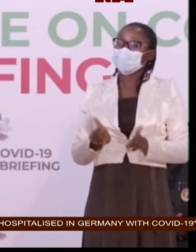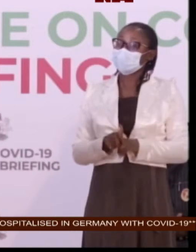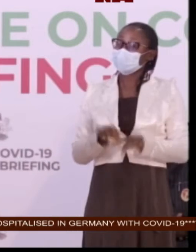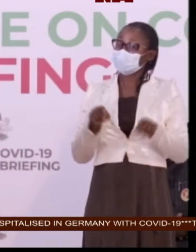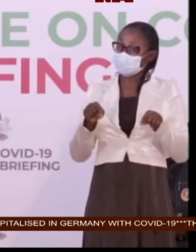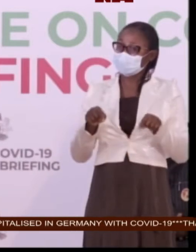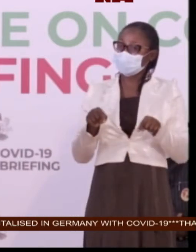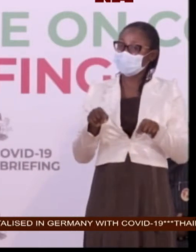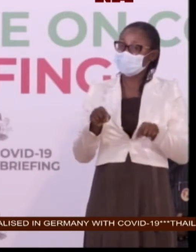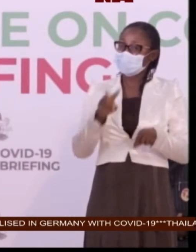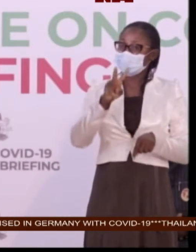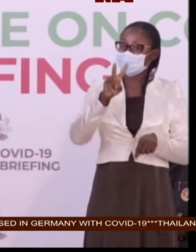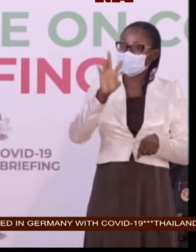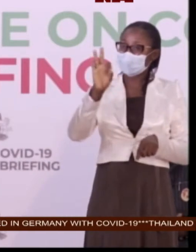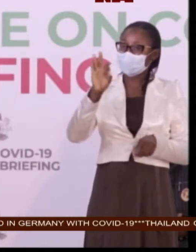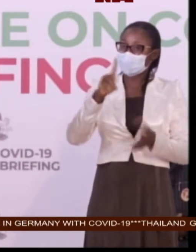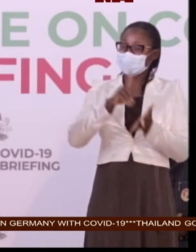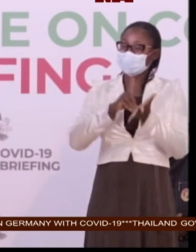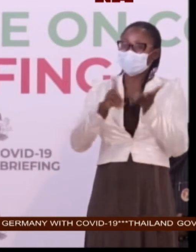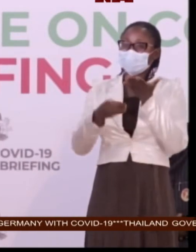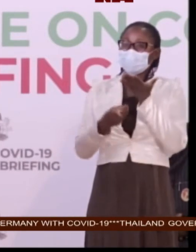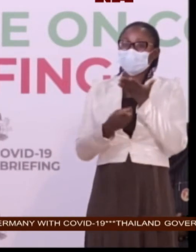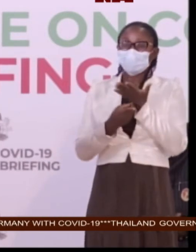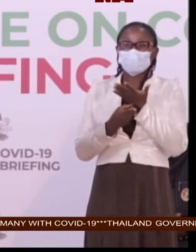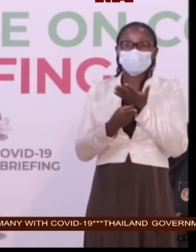As at today, the 29th December of